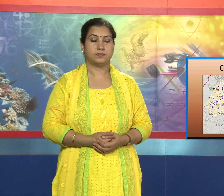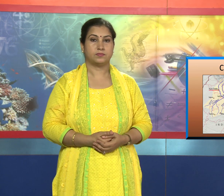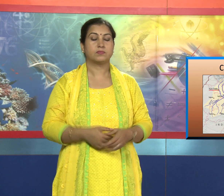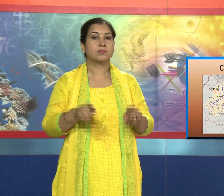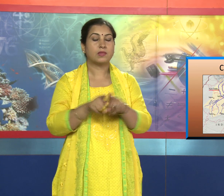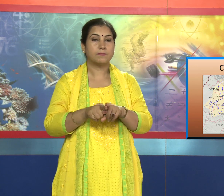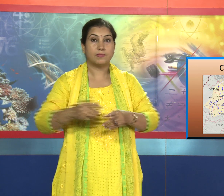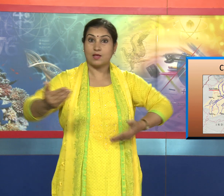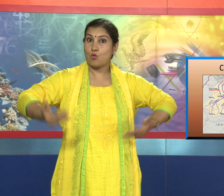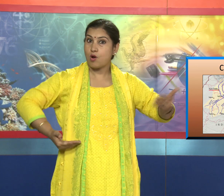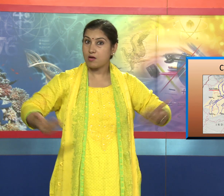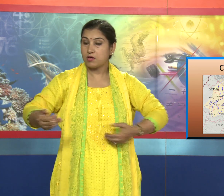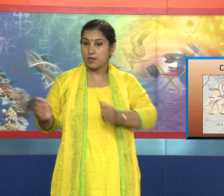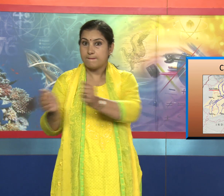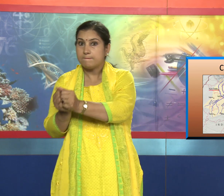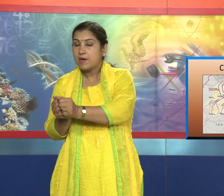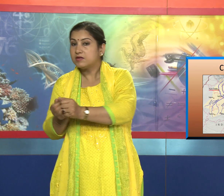Kolkata along Hooghly,